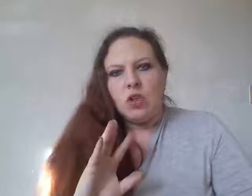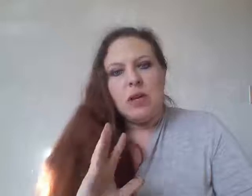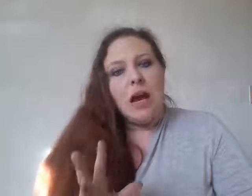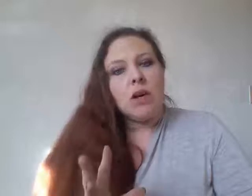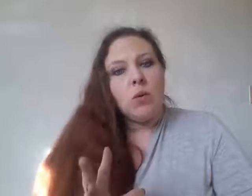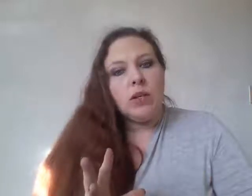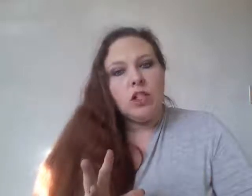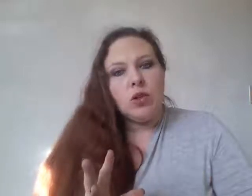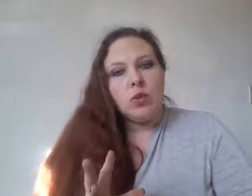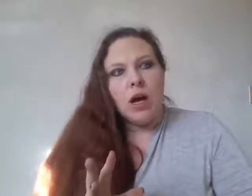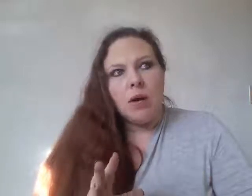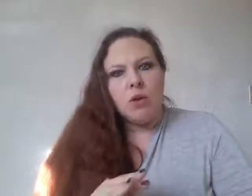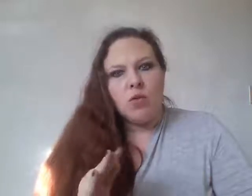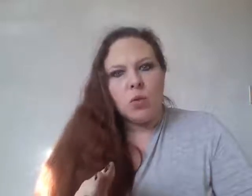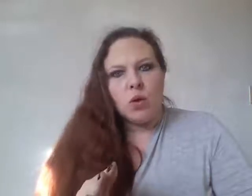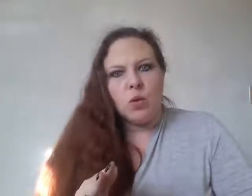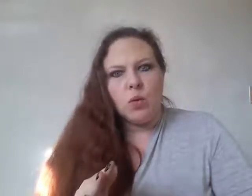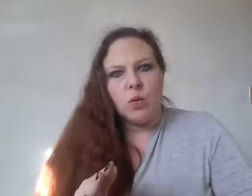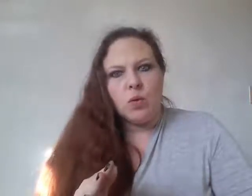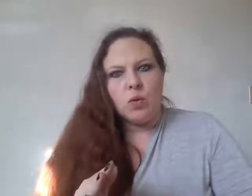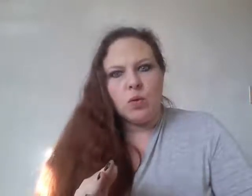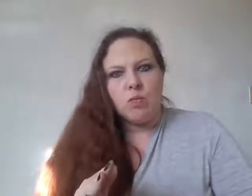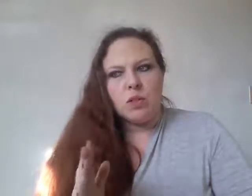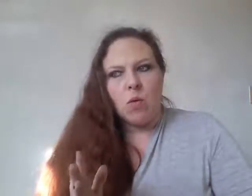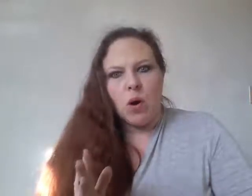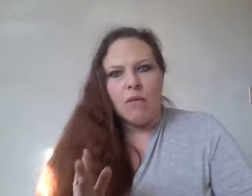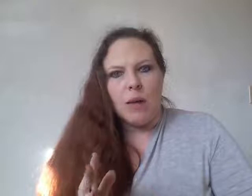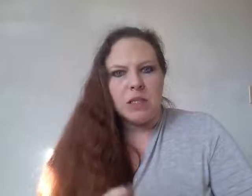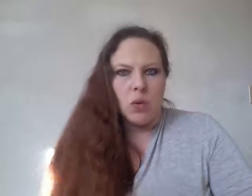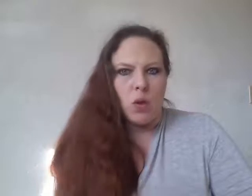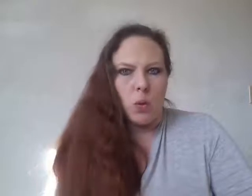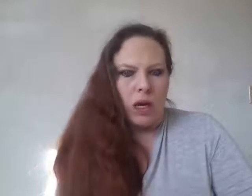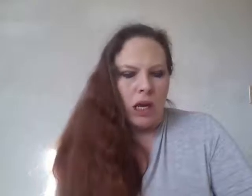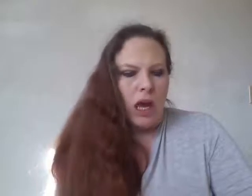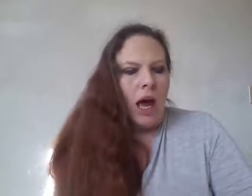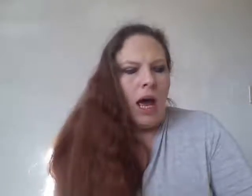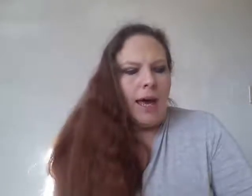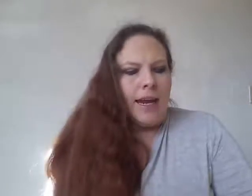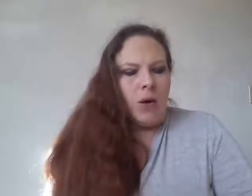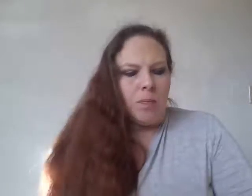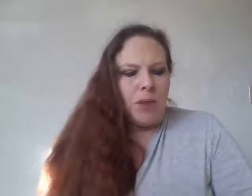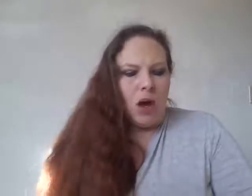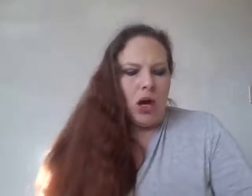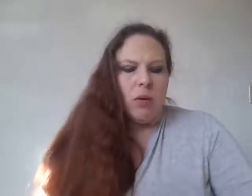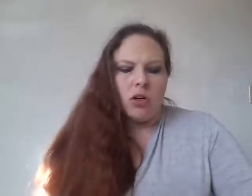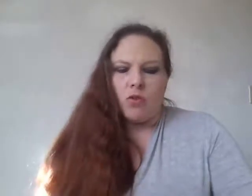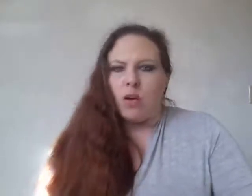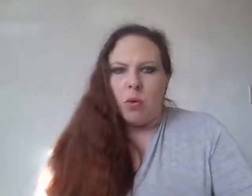So now we're going to move through some more of episode 3. Now, on March 4th,